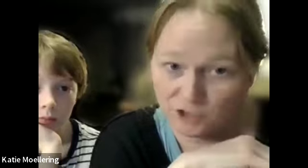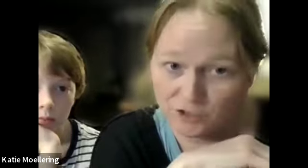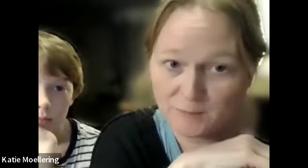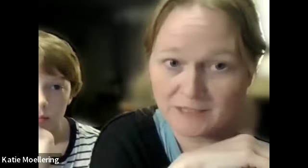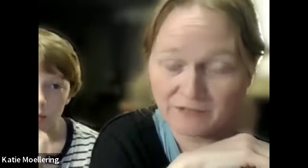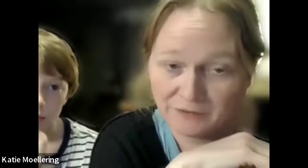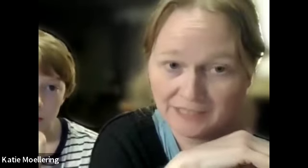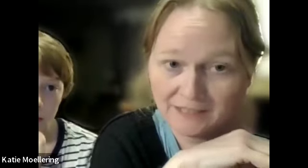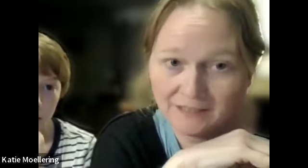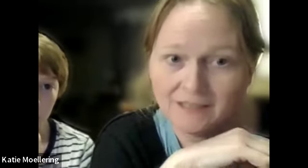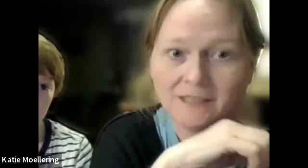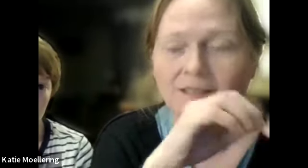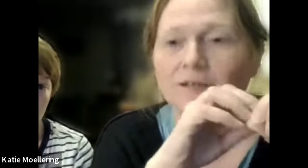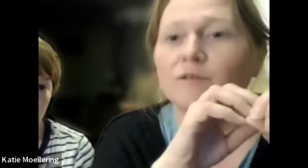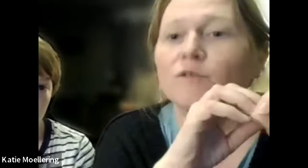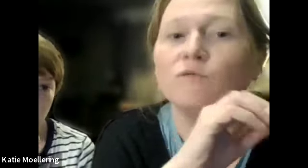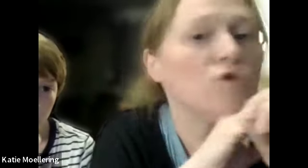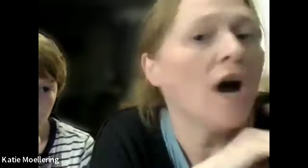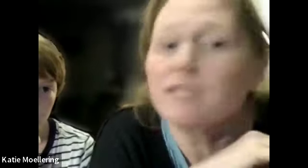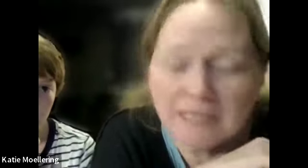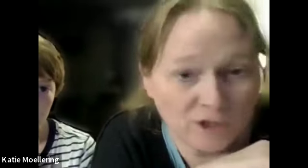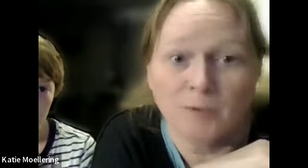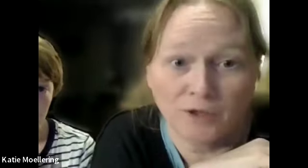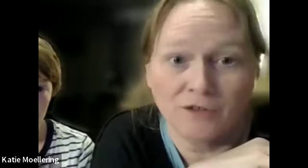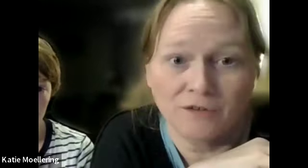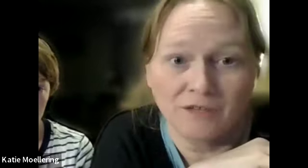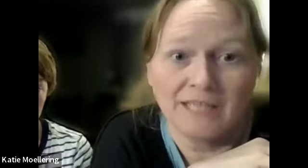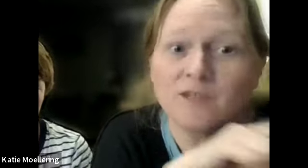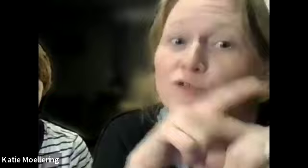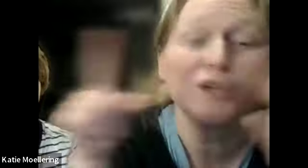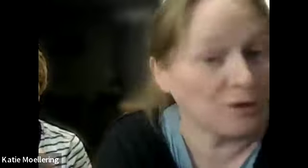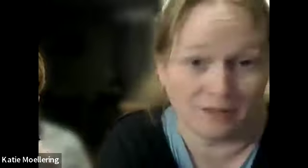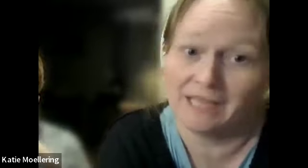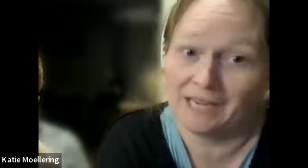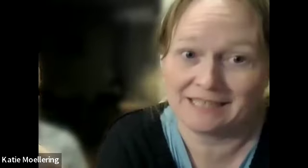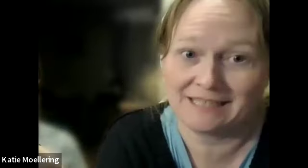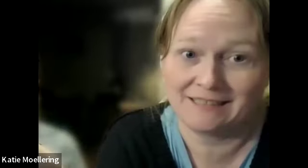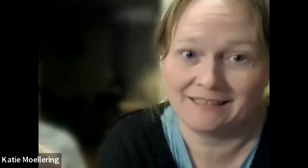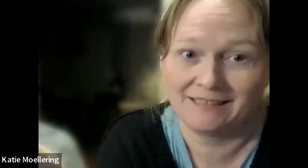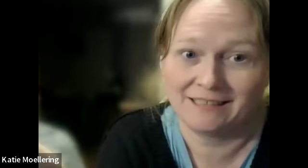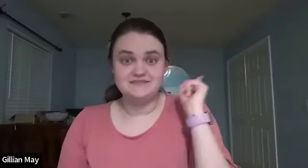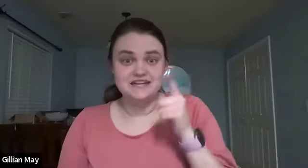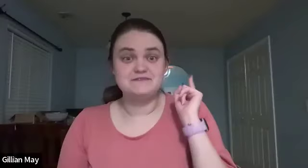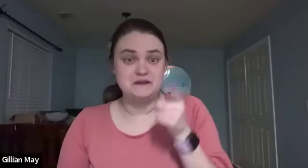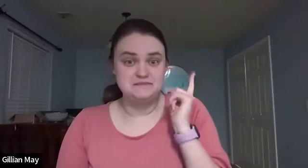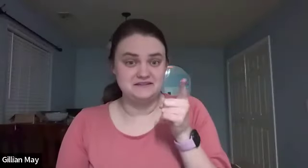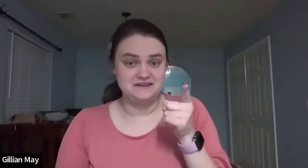teacher specifically, not to be an interpreter? And those are two different things. Yes, that is which a lot of people might